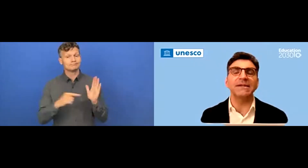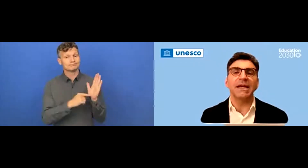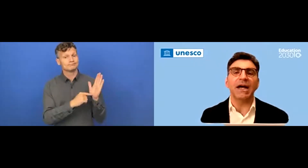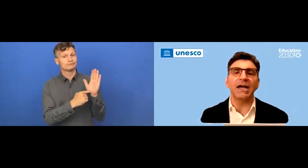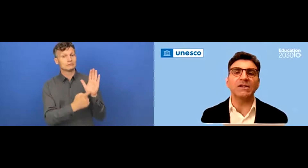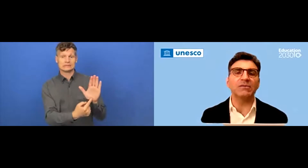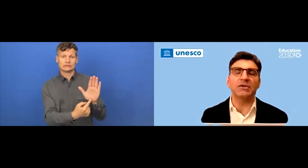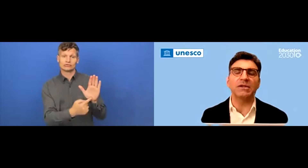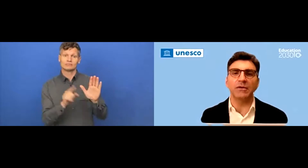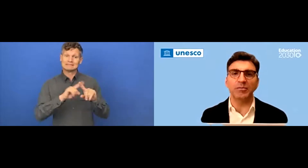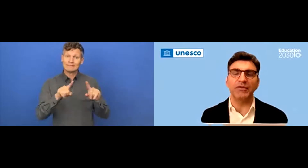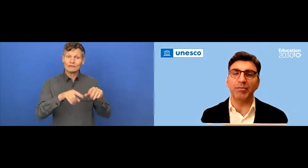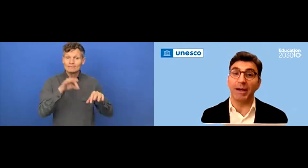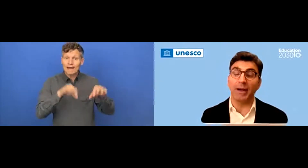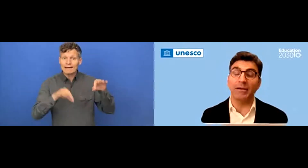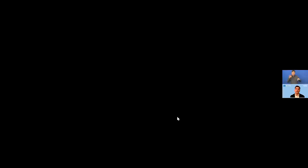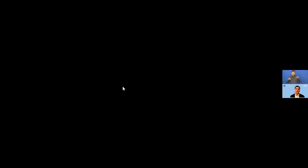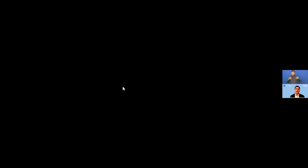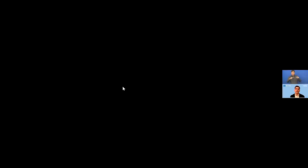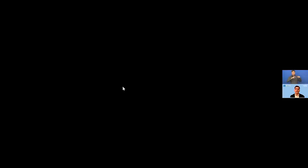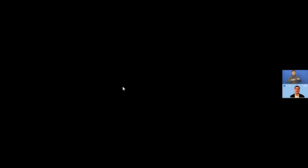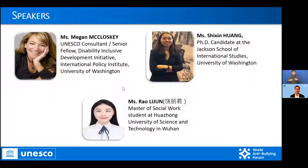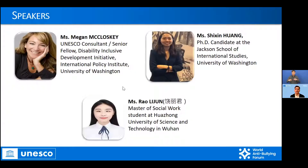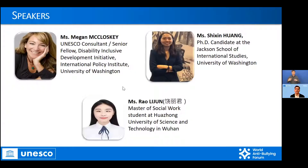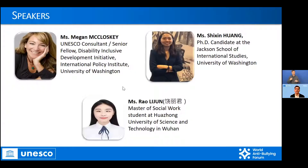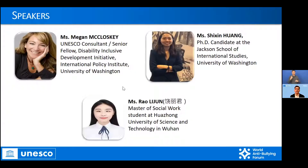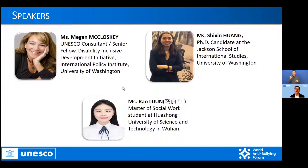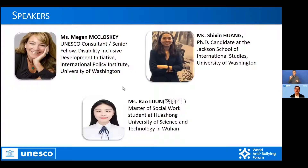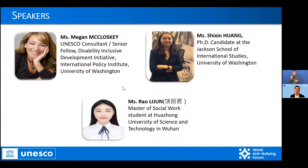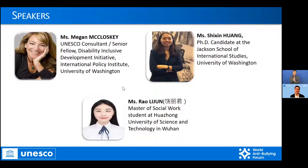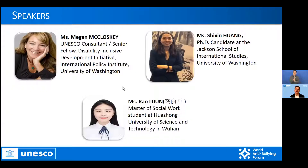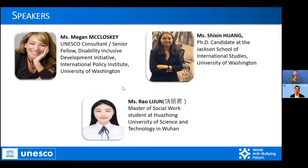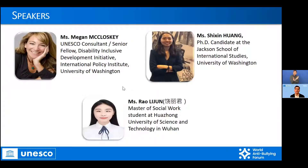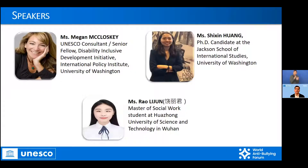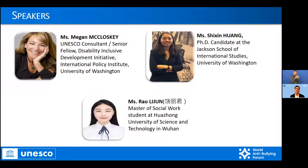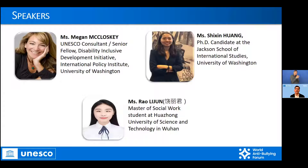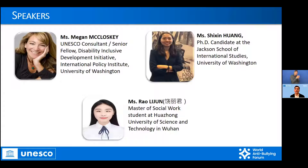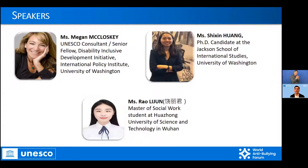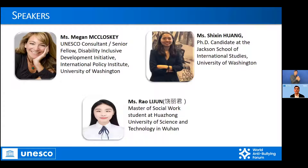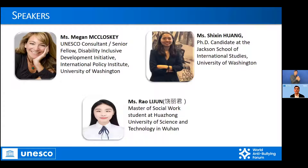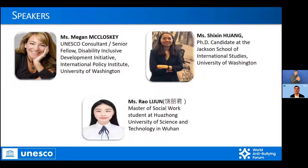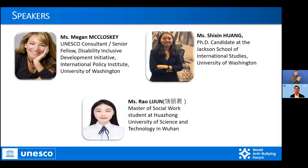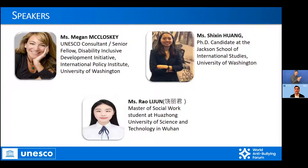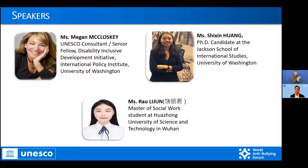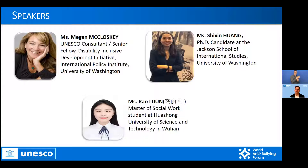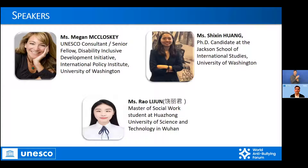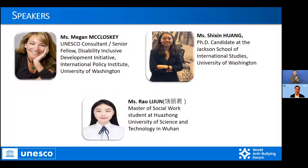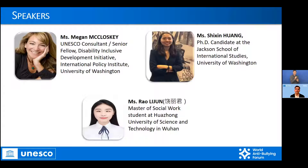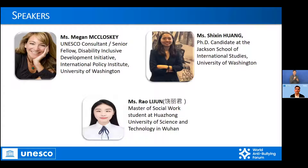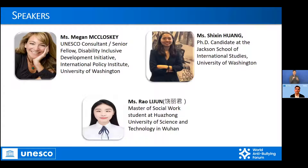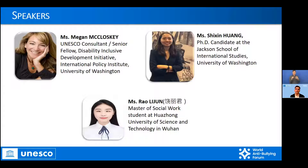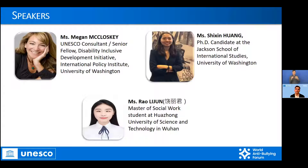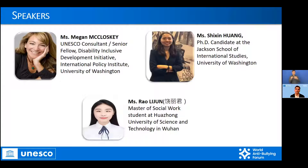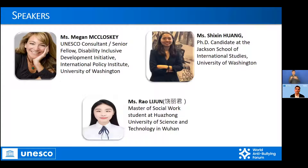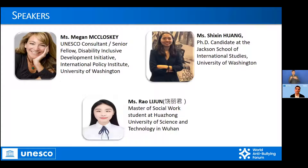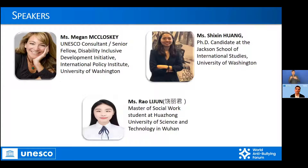findings. I just want to give you a bit of background before we listen to the presenters. So as Vibeke Jensen